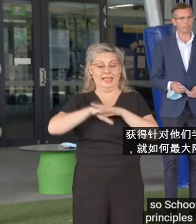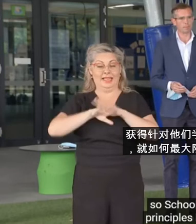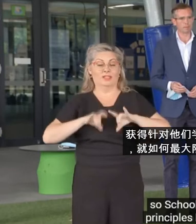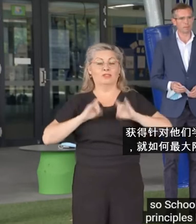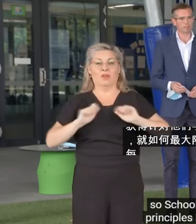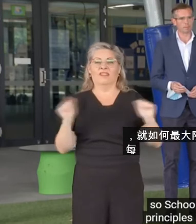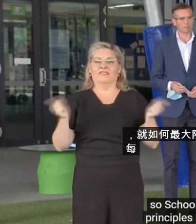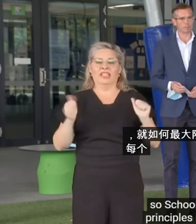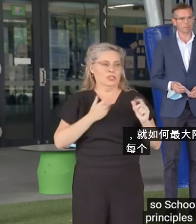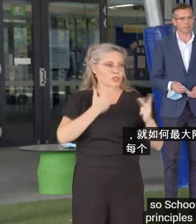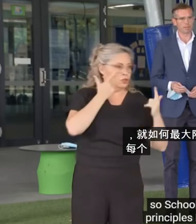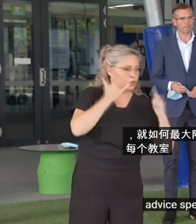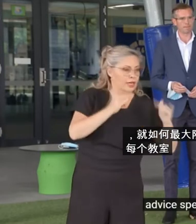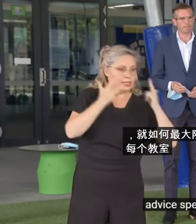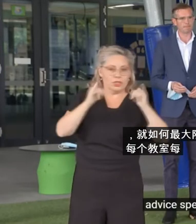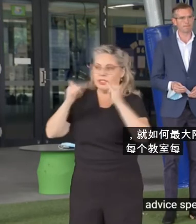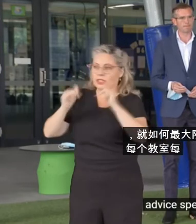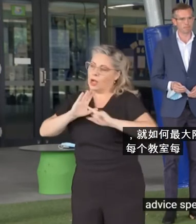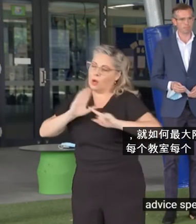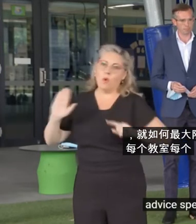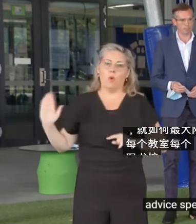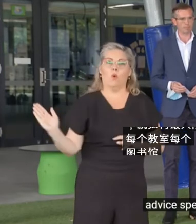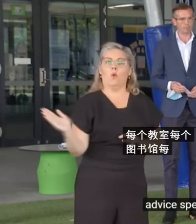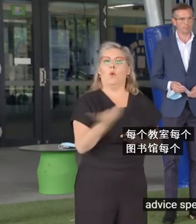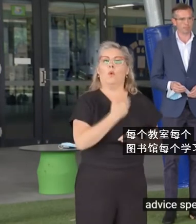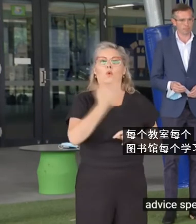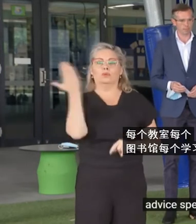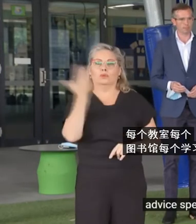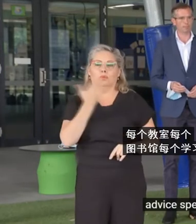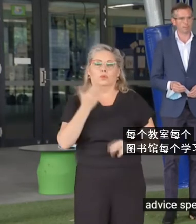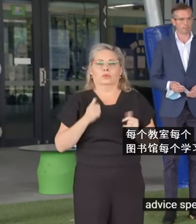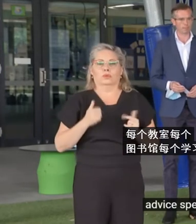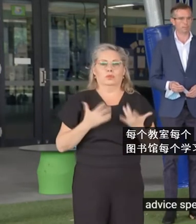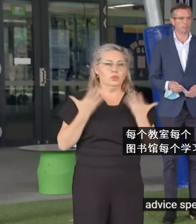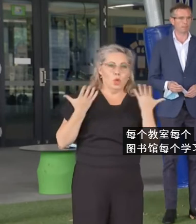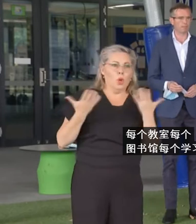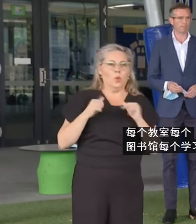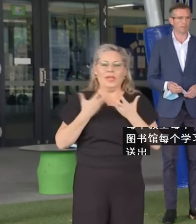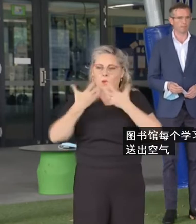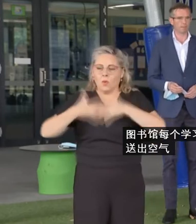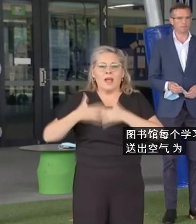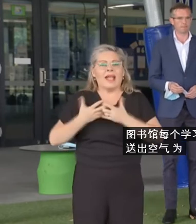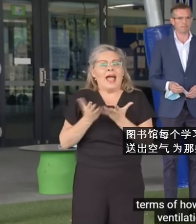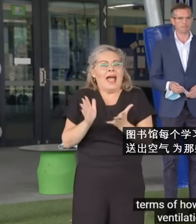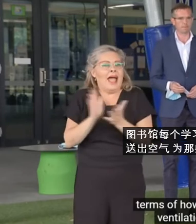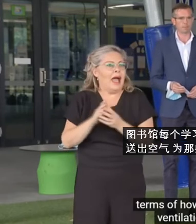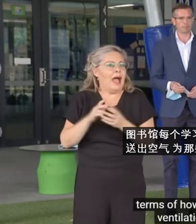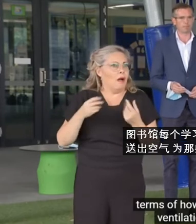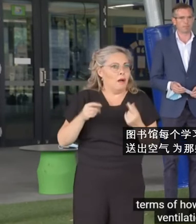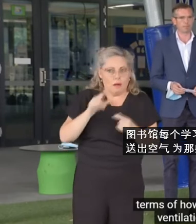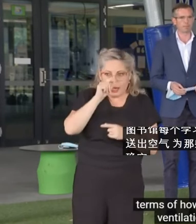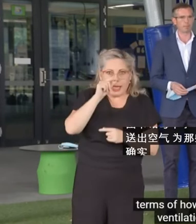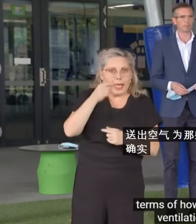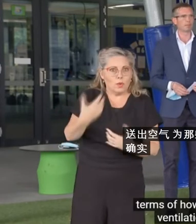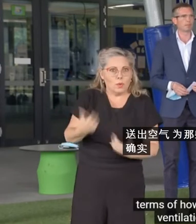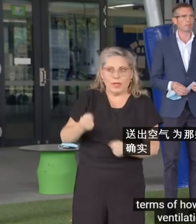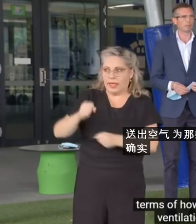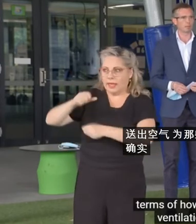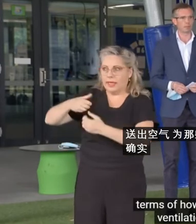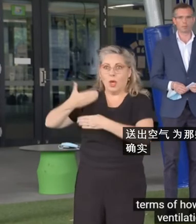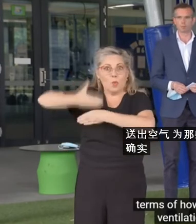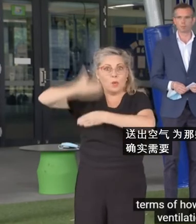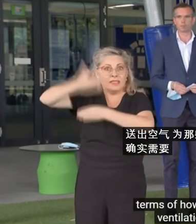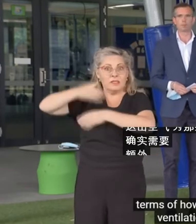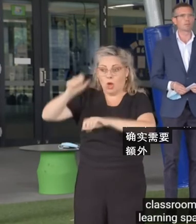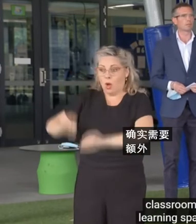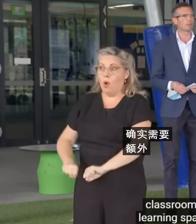to maximise natural ventilation in every classroom, every library, every learning space. And we have sent out air purifiers for those learning